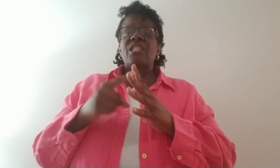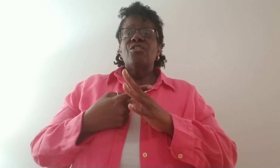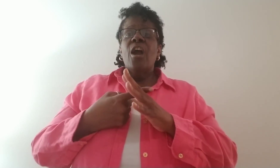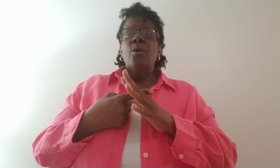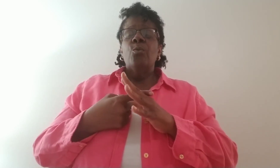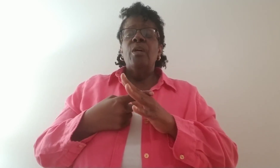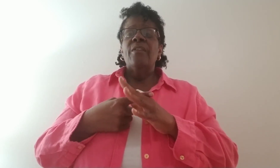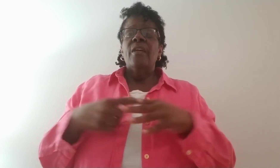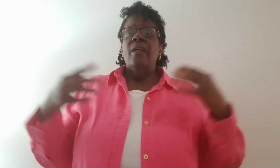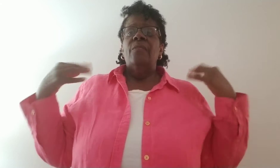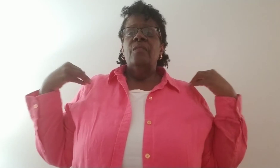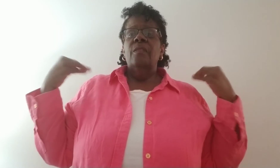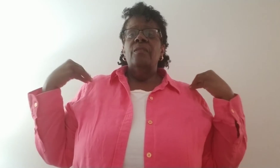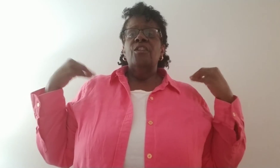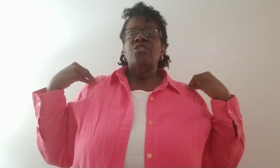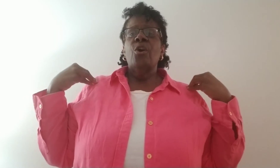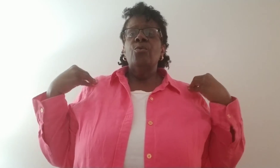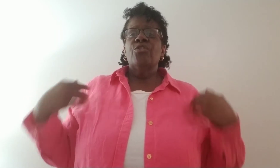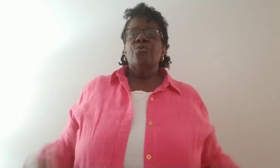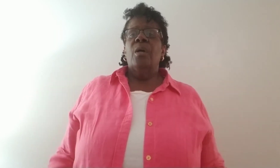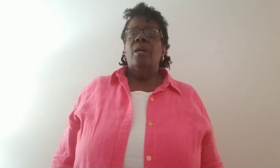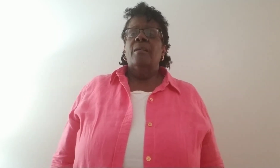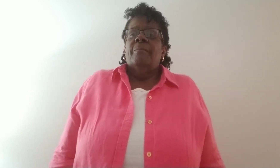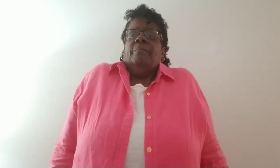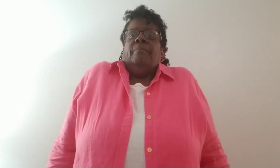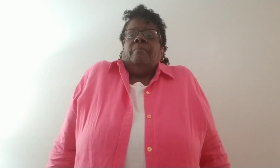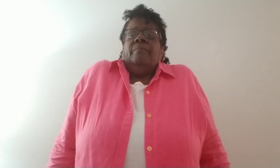start with the shoulder shrug.